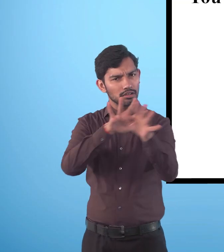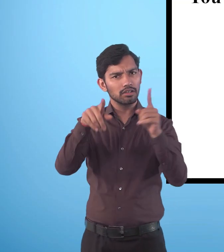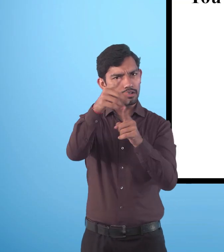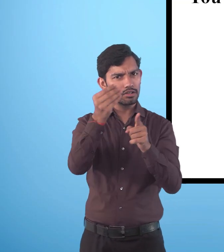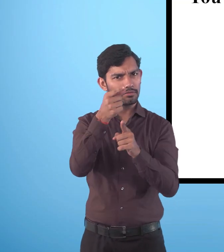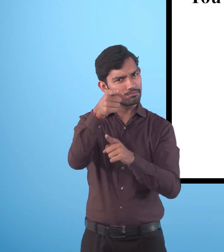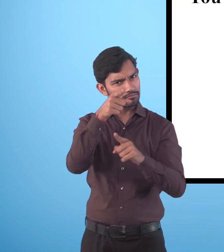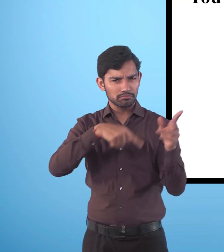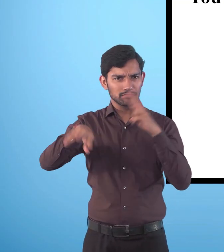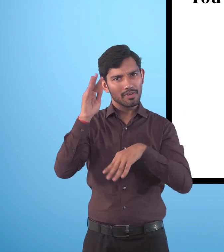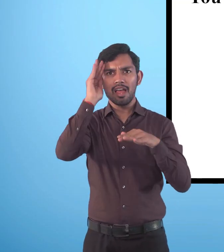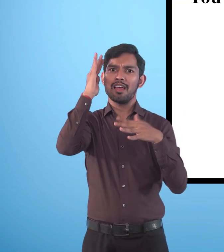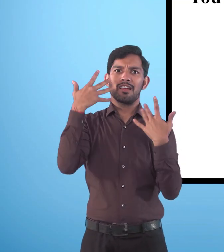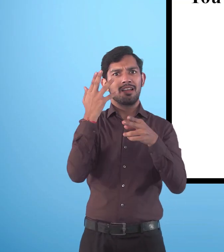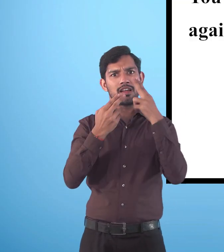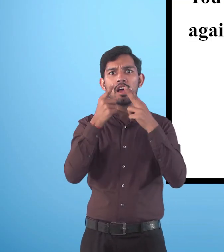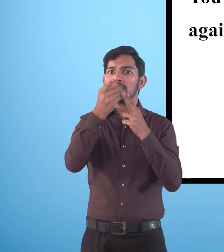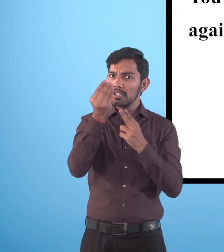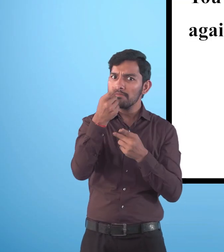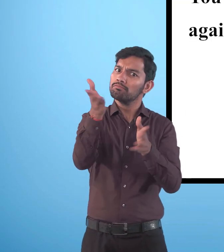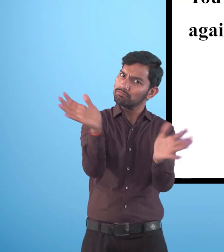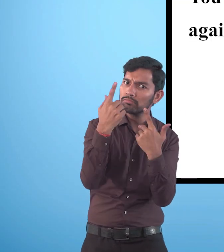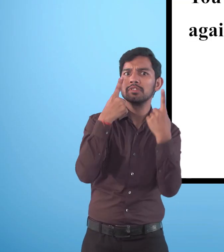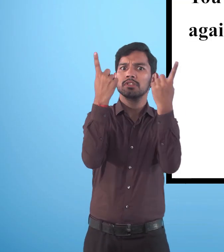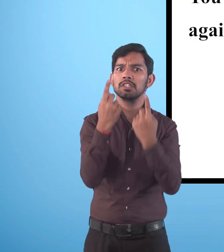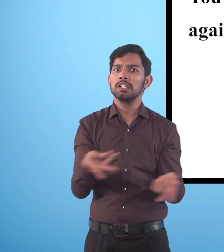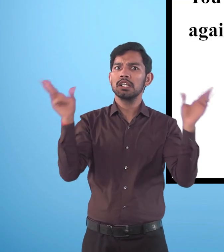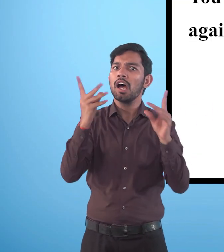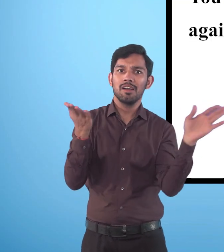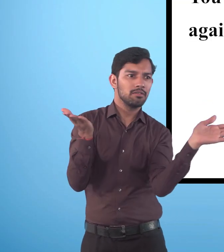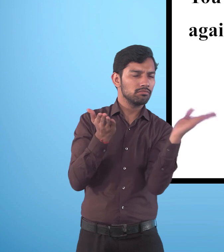You will listen to the audio or narration once again.